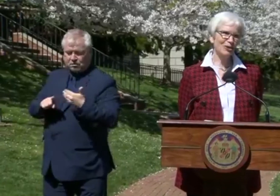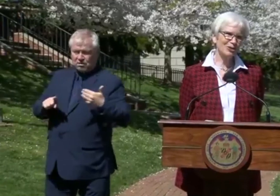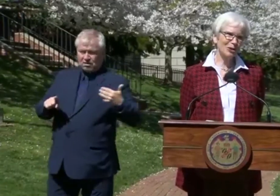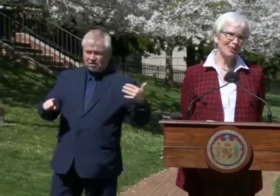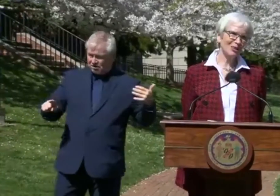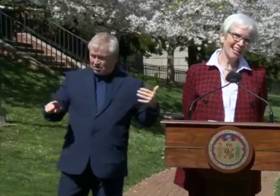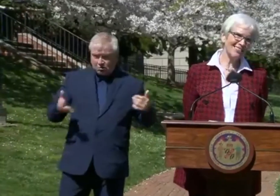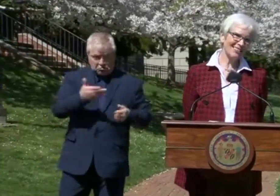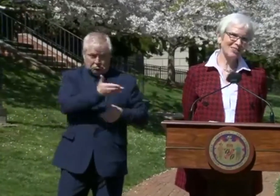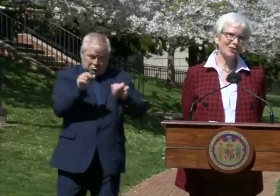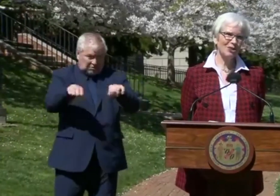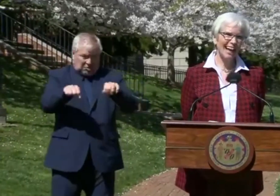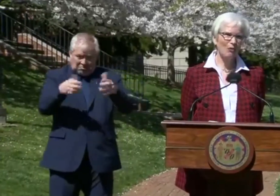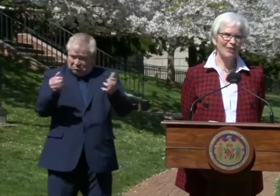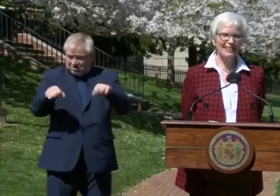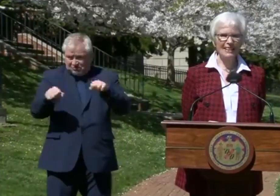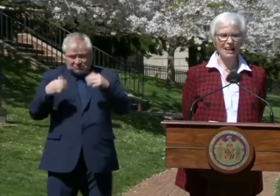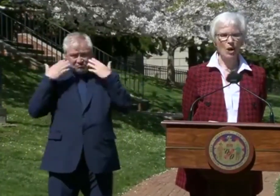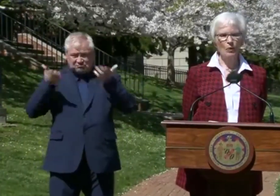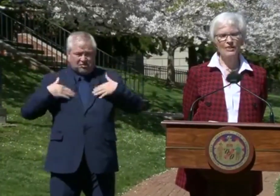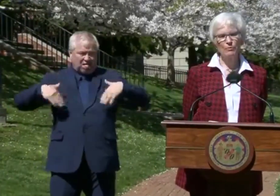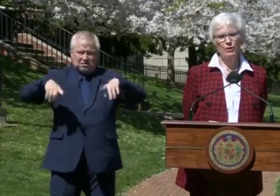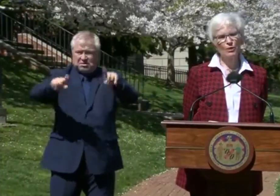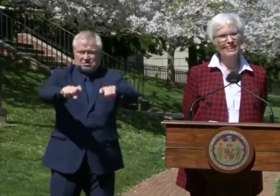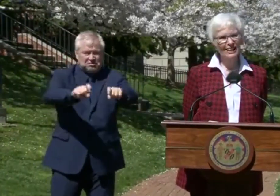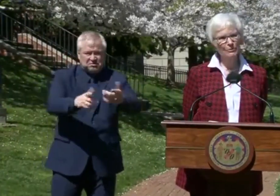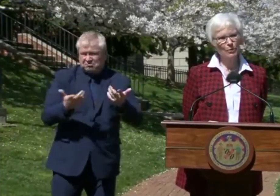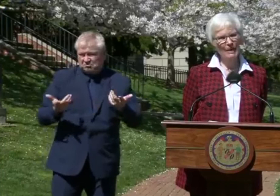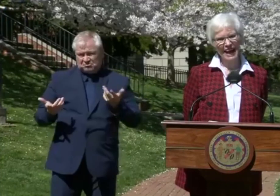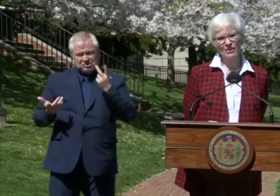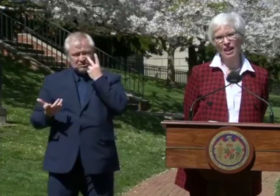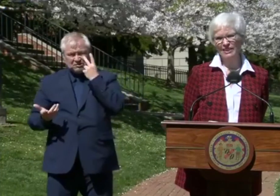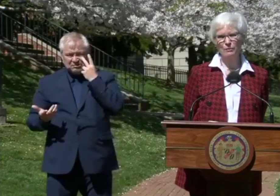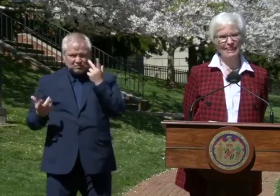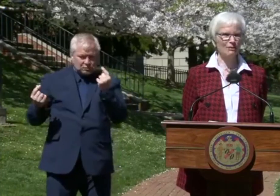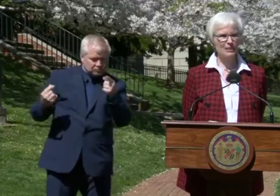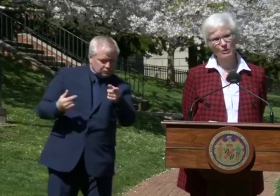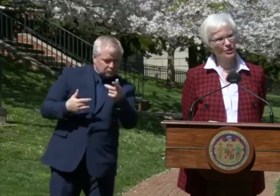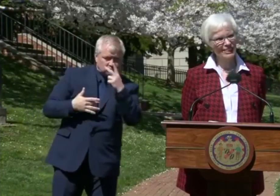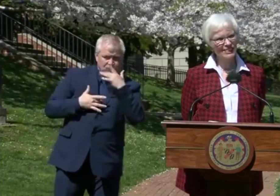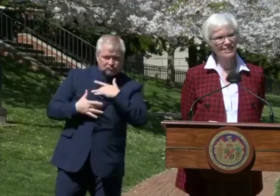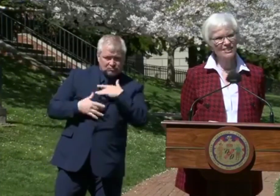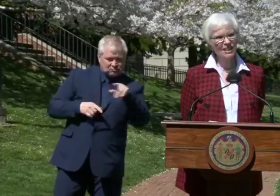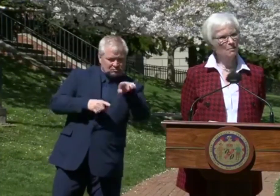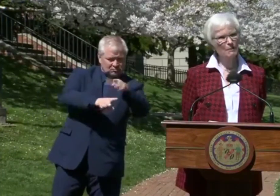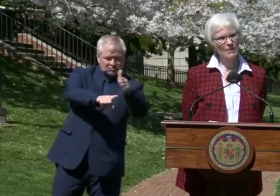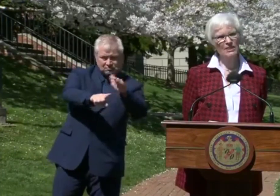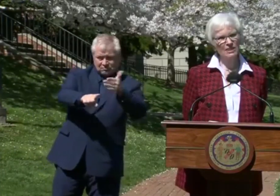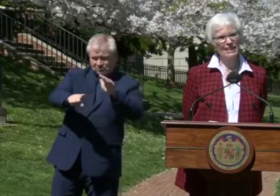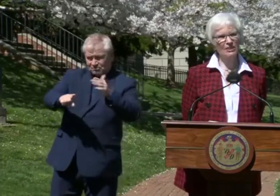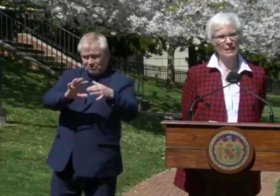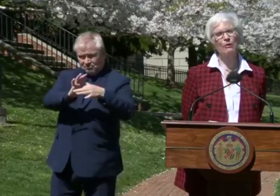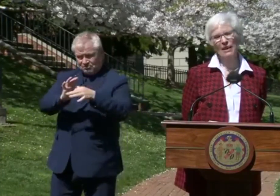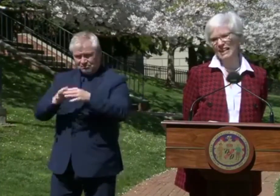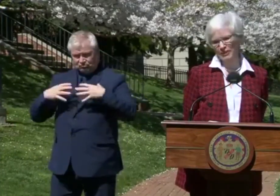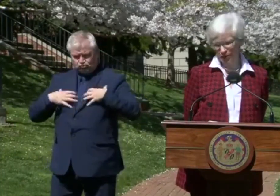way. Of course, there's no way to do testing. So to look at what the trend line for past unexplained respiratory illnesses might be something to